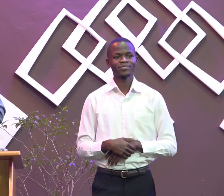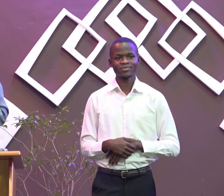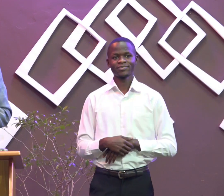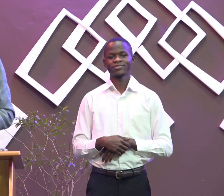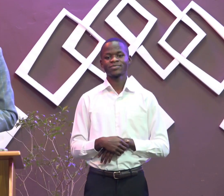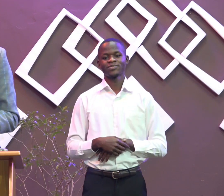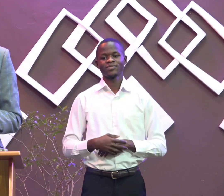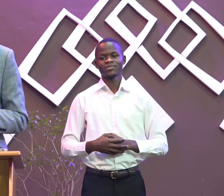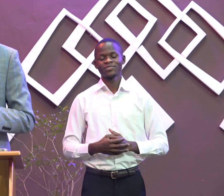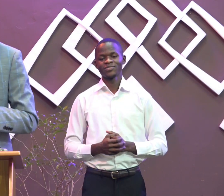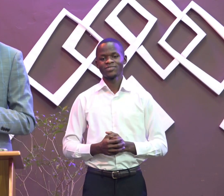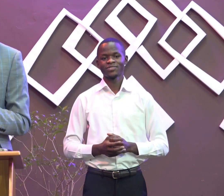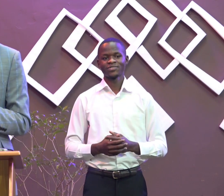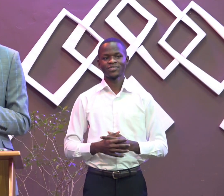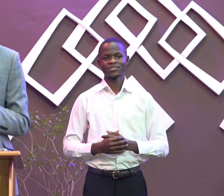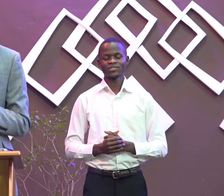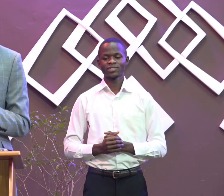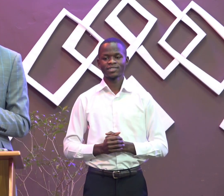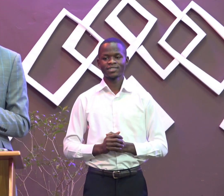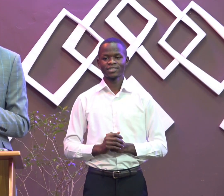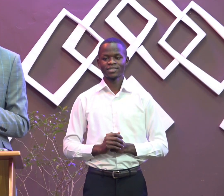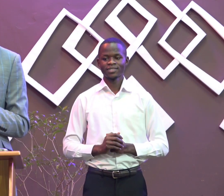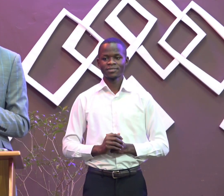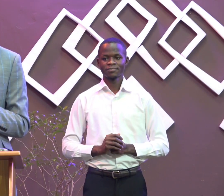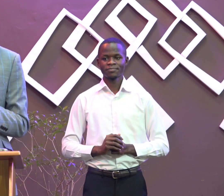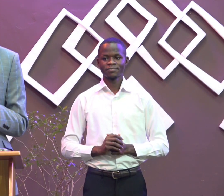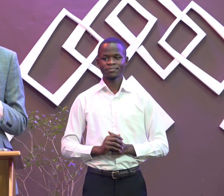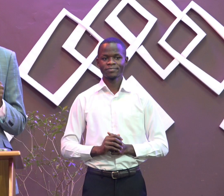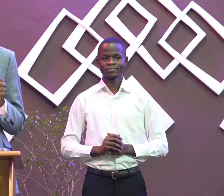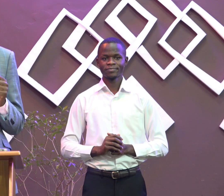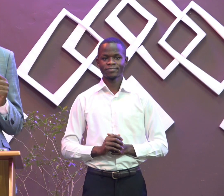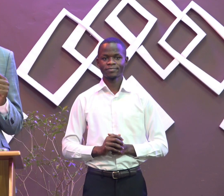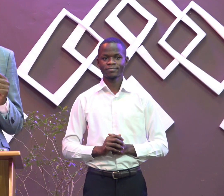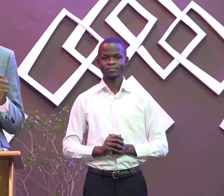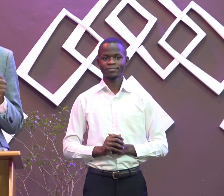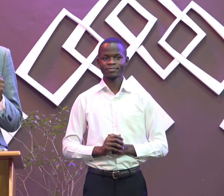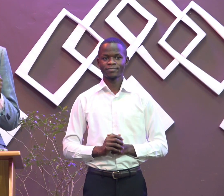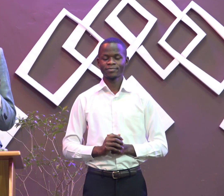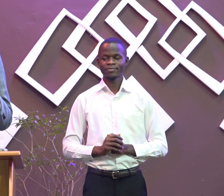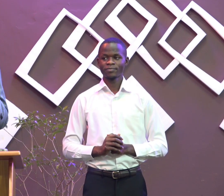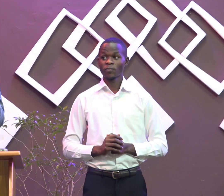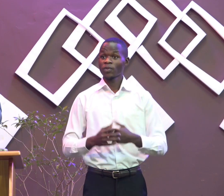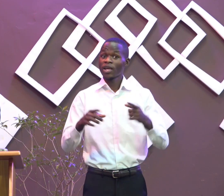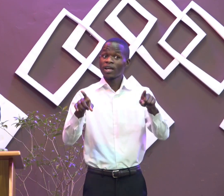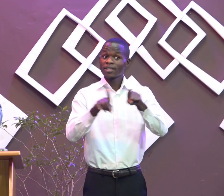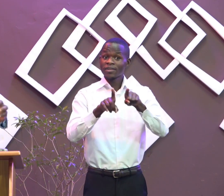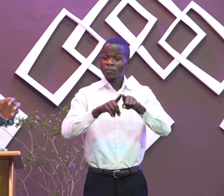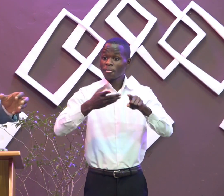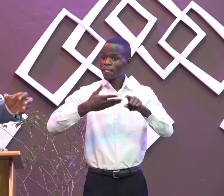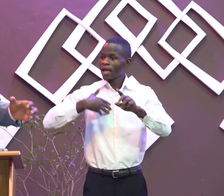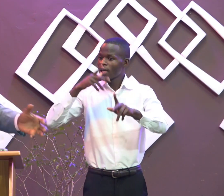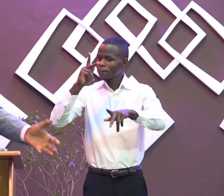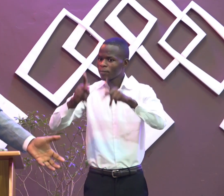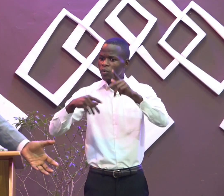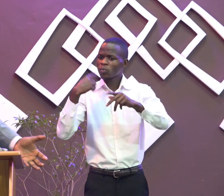there, it was possible for you to look at whatever was happening in the church as you do your business the other side. Tuna abantu abamu abakolanga